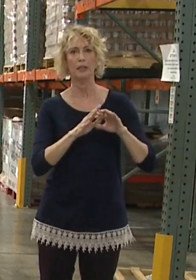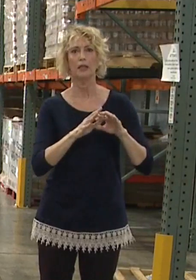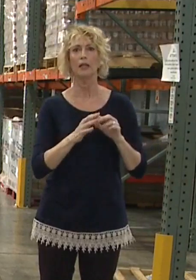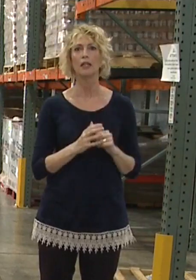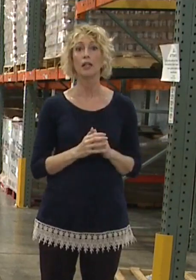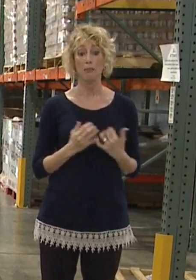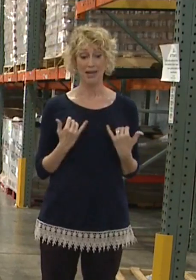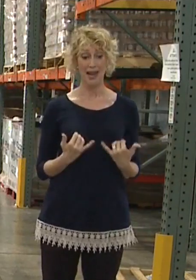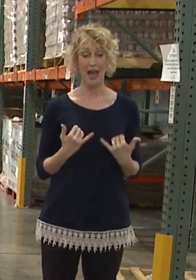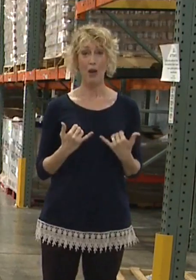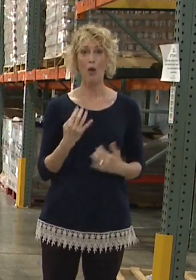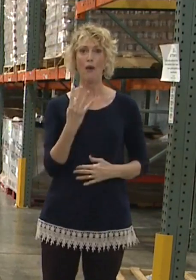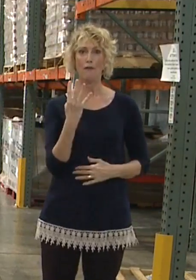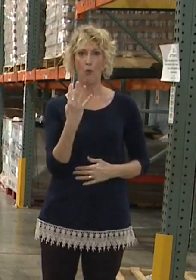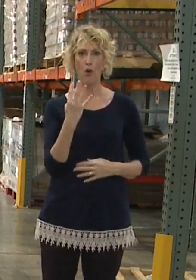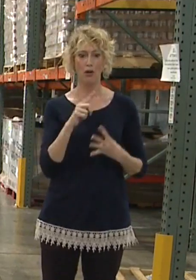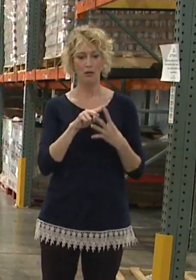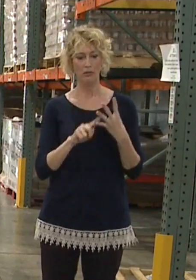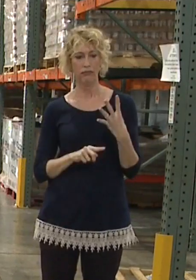in this effort, though, we'll have